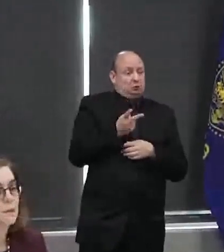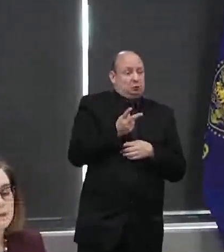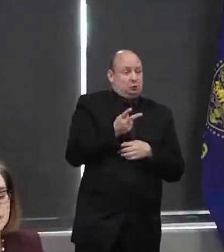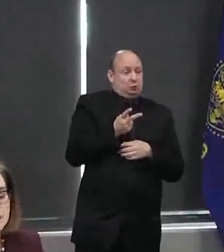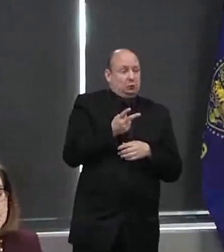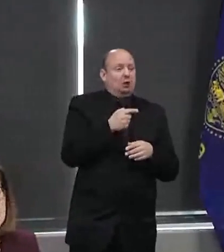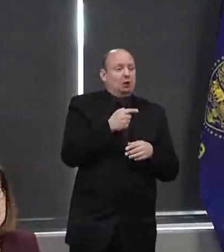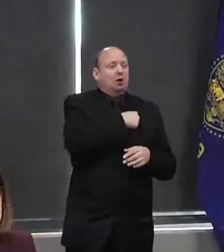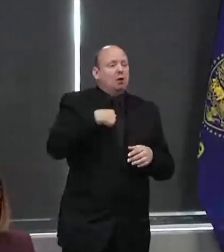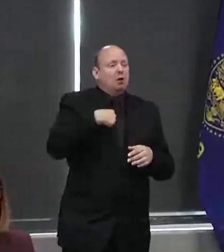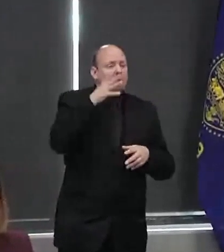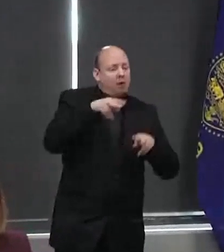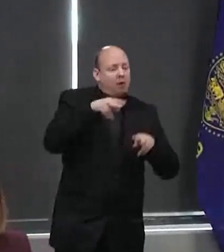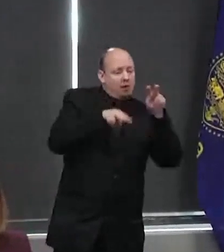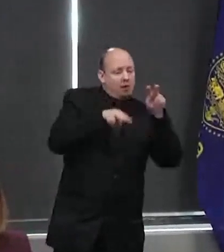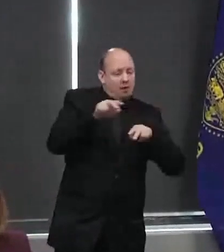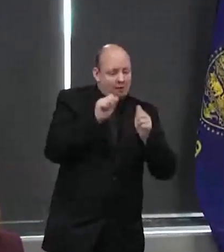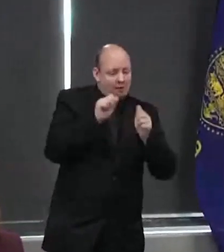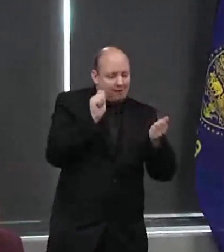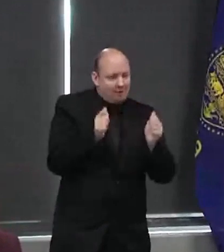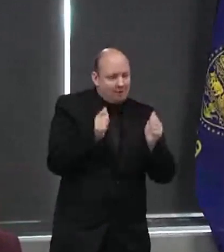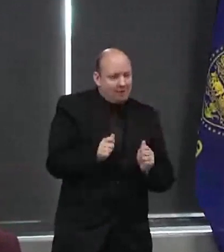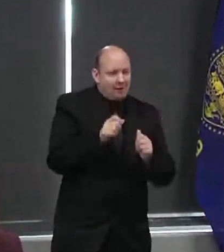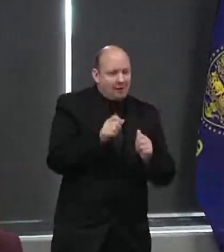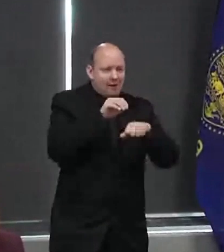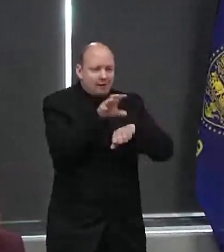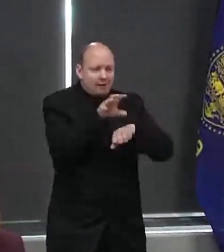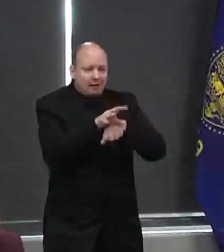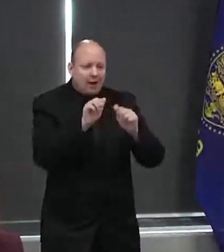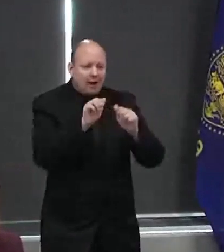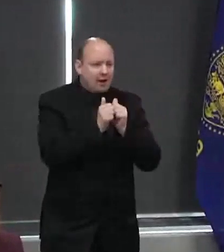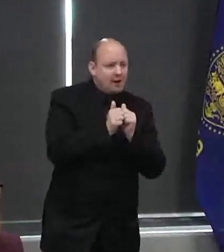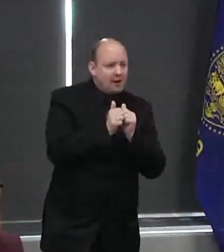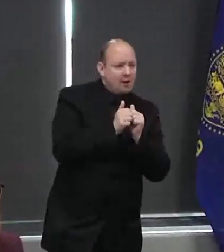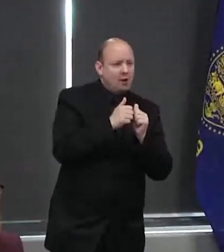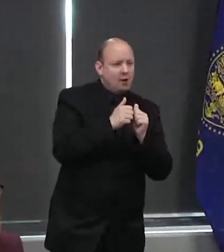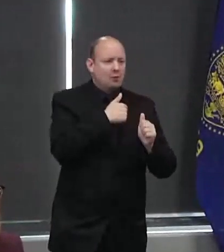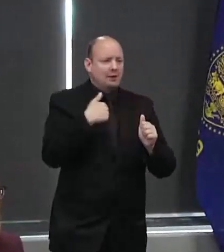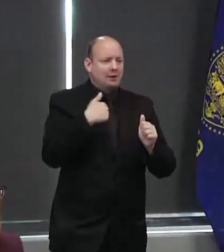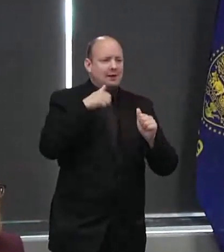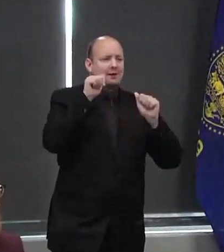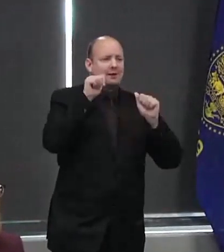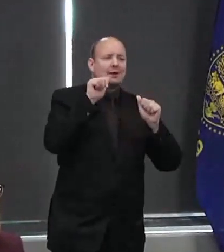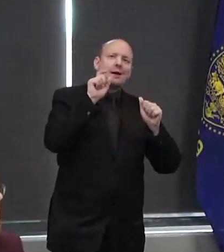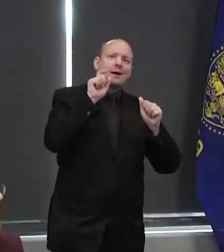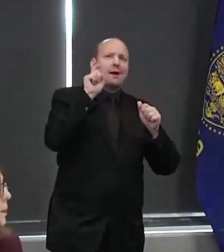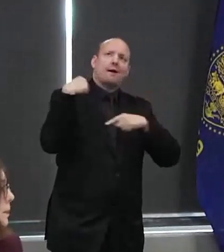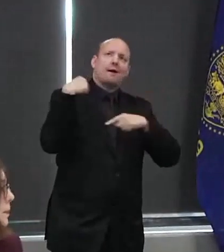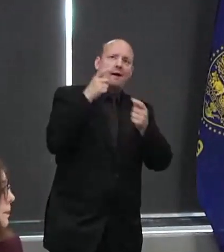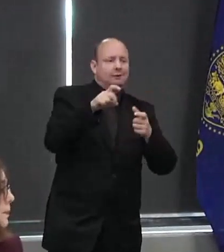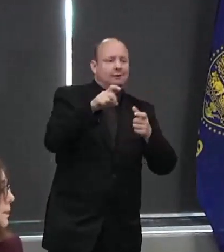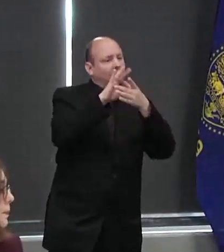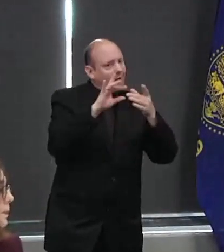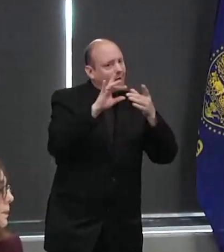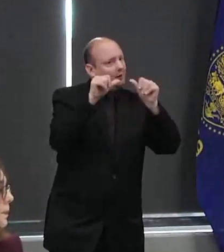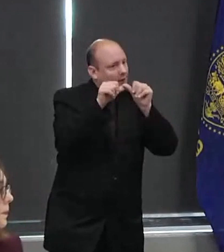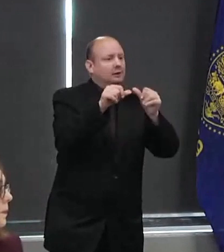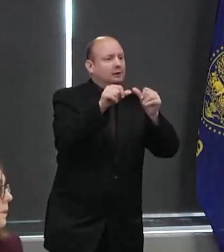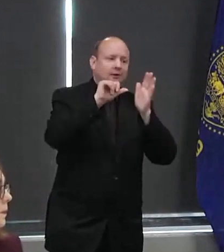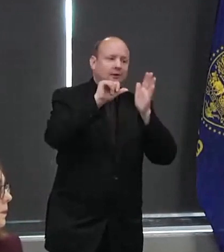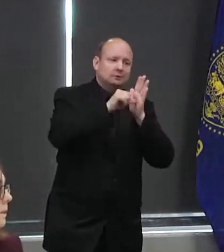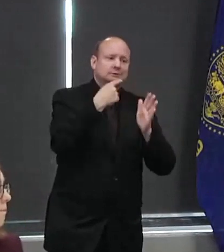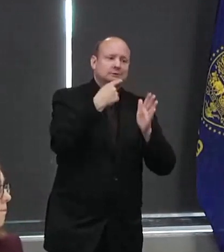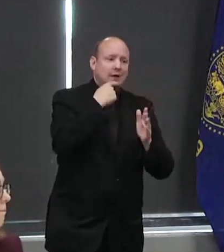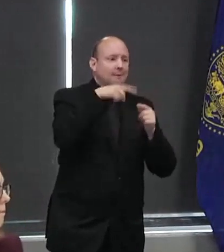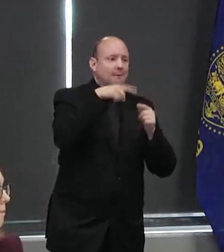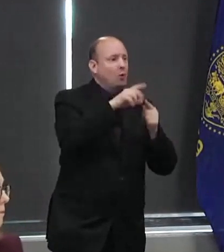been saying from really the outset that we learn more about the coronavirus and about COVID-19 every single day. And I